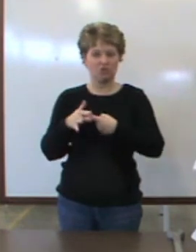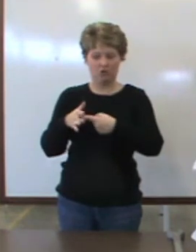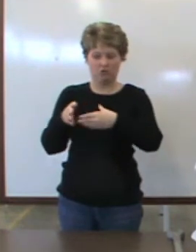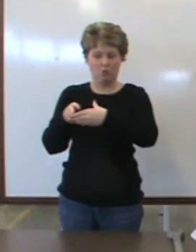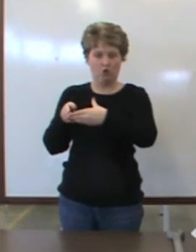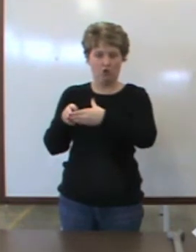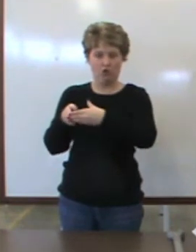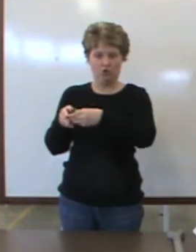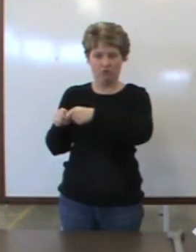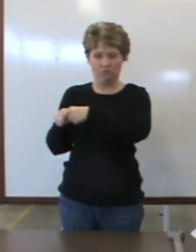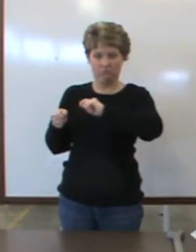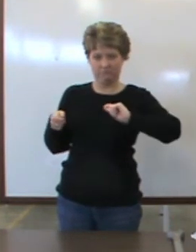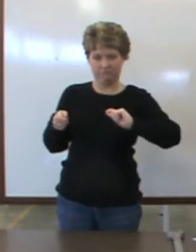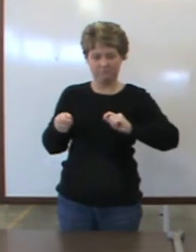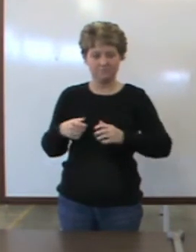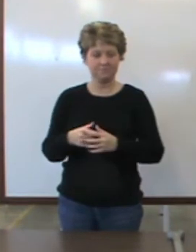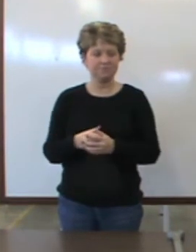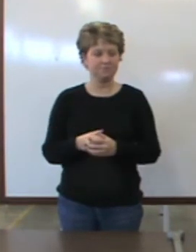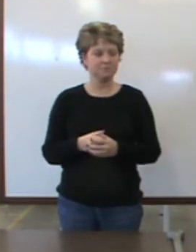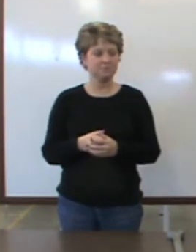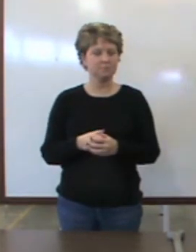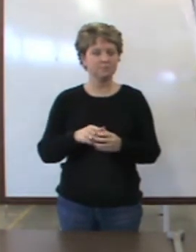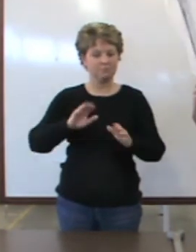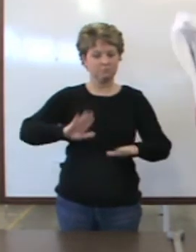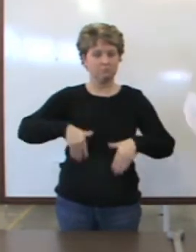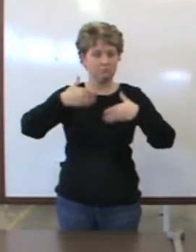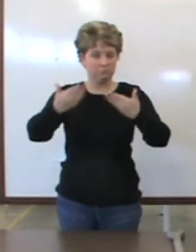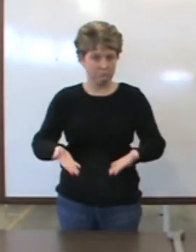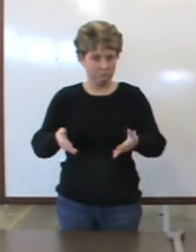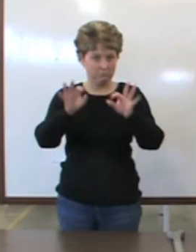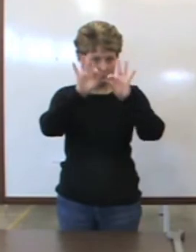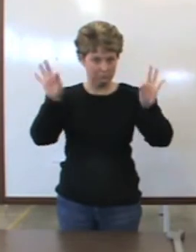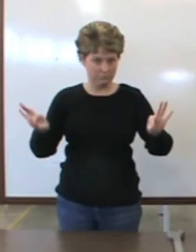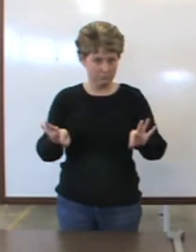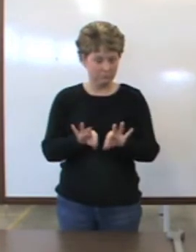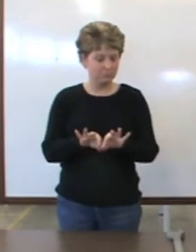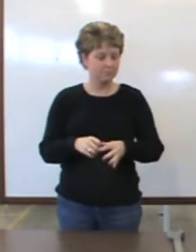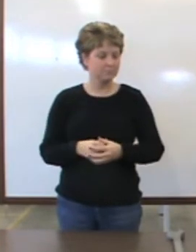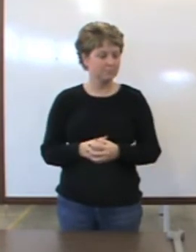corner. Okay, I turn my frame over.